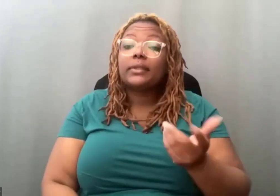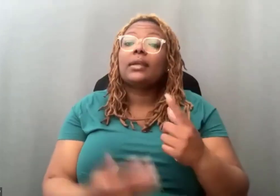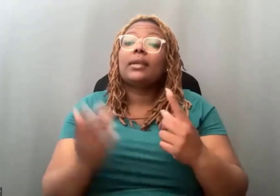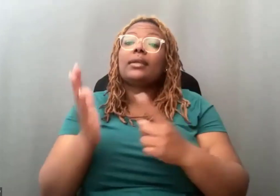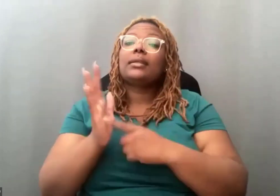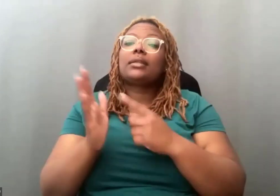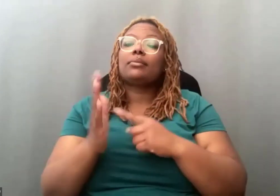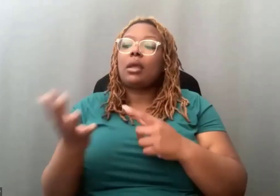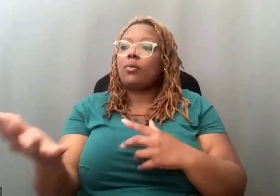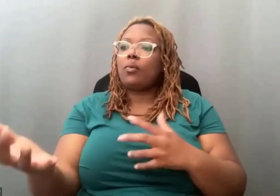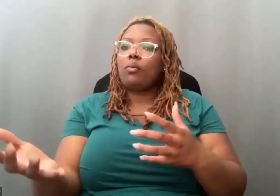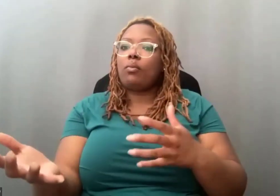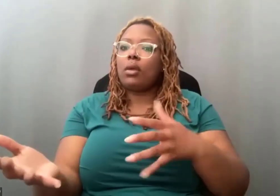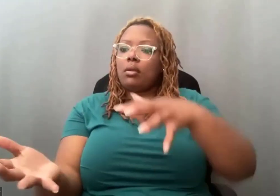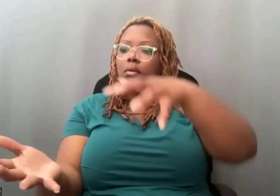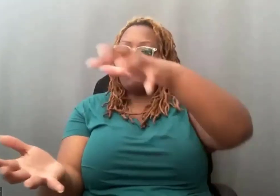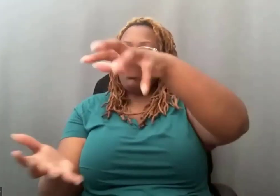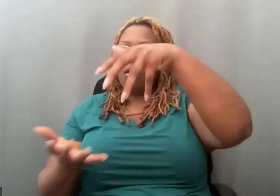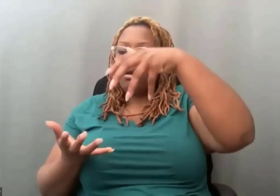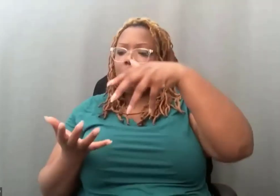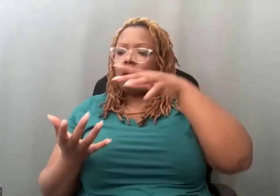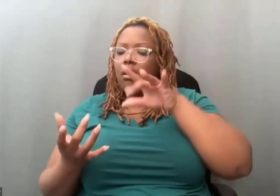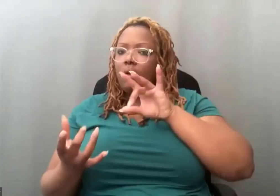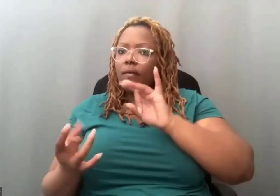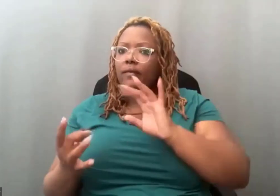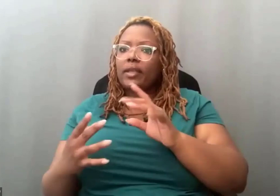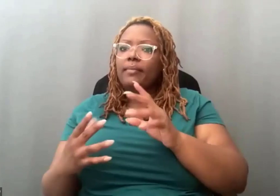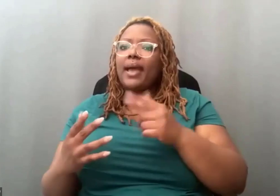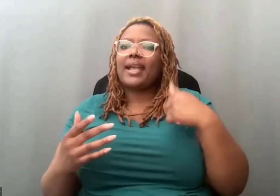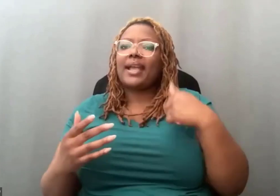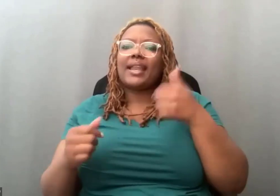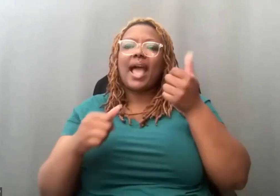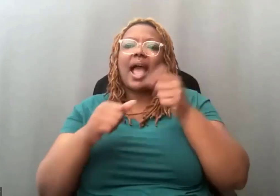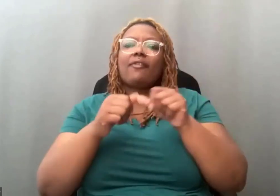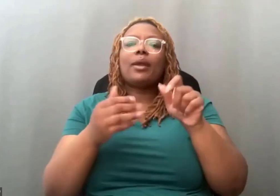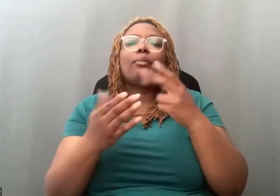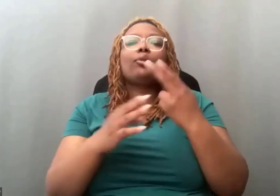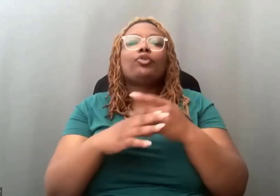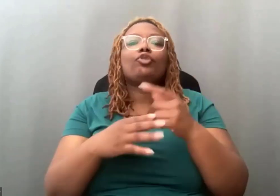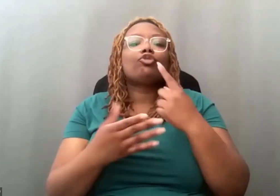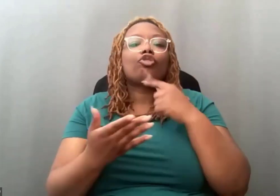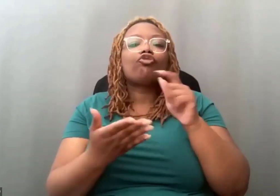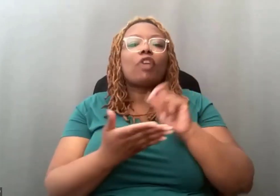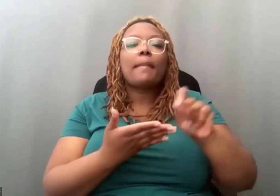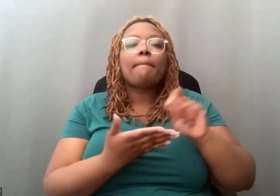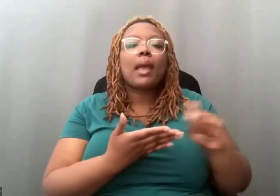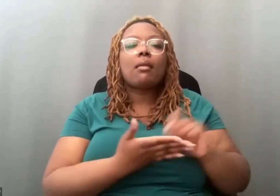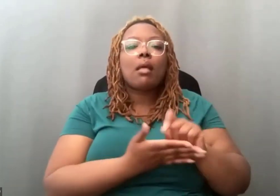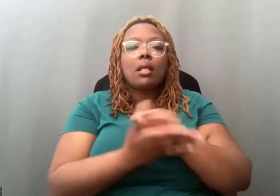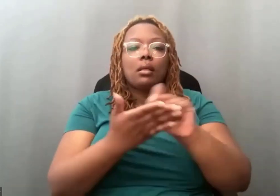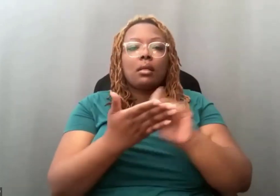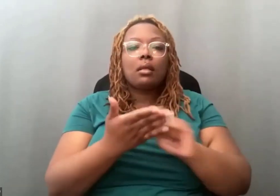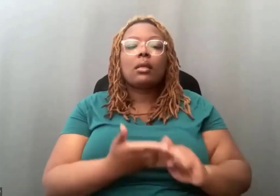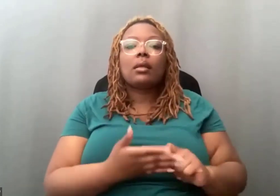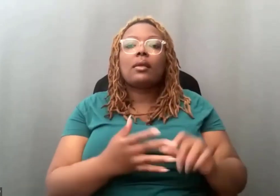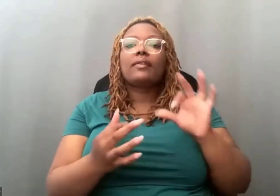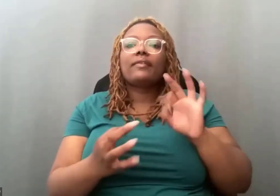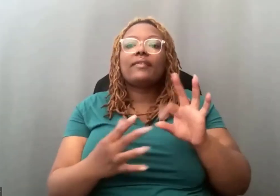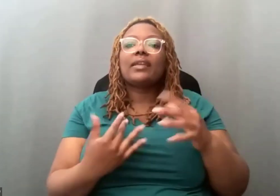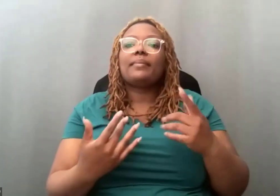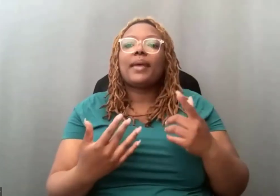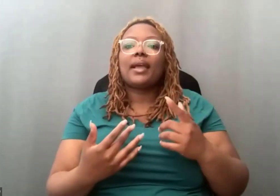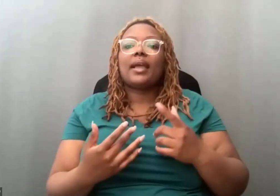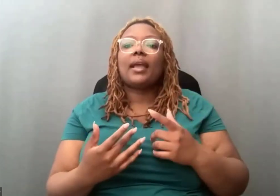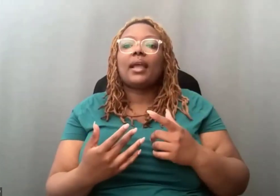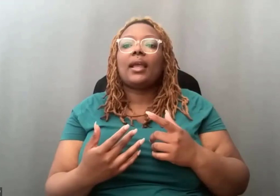you give me lots of feedback, and then I remember we use the red pen, my teachers use the red pen, and that alone is